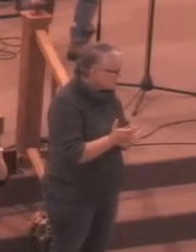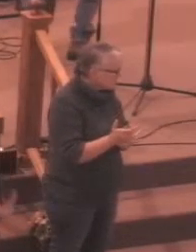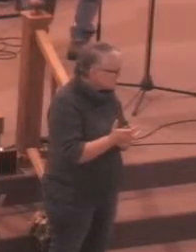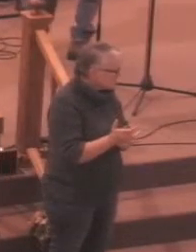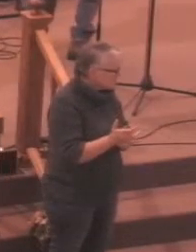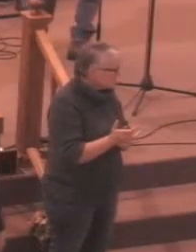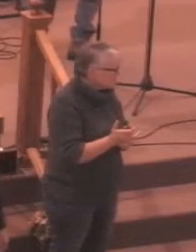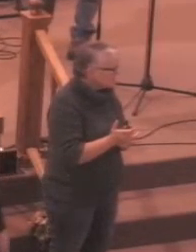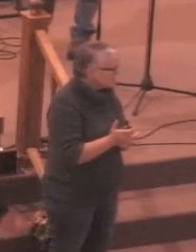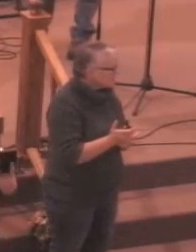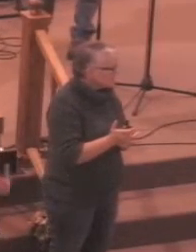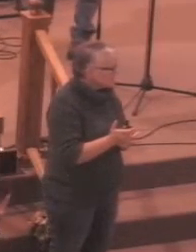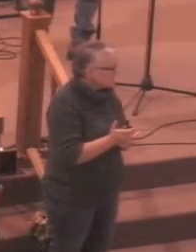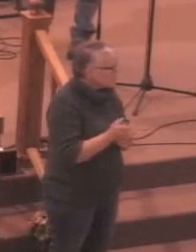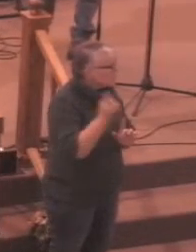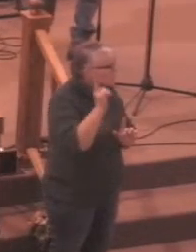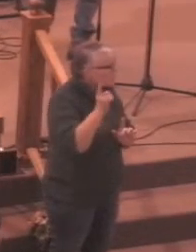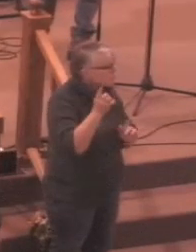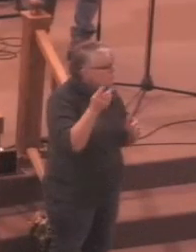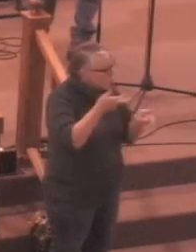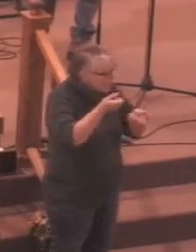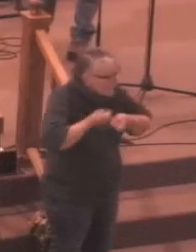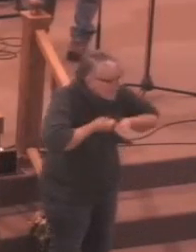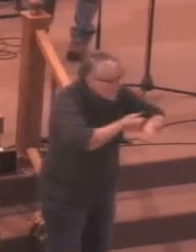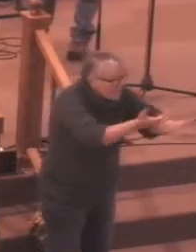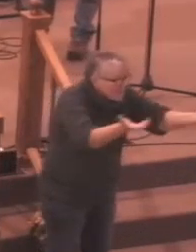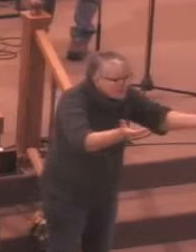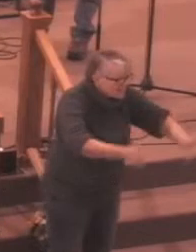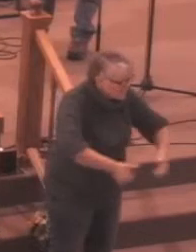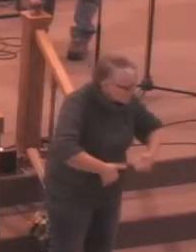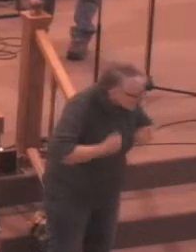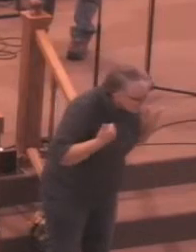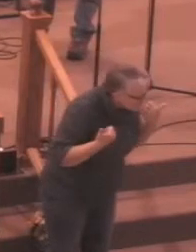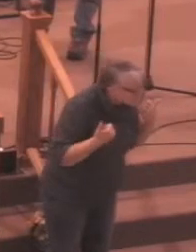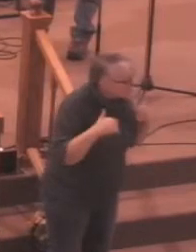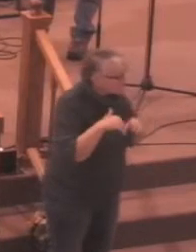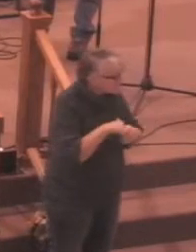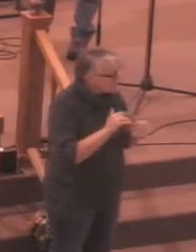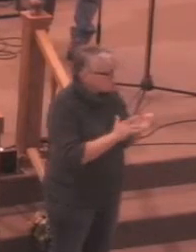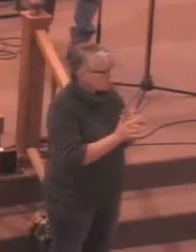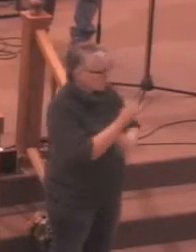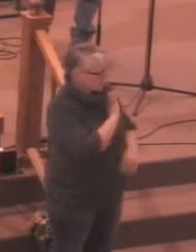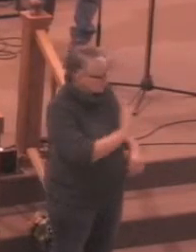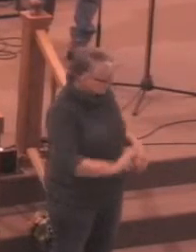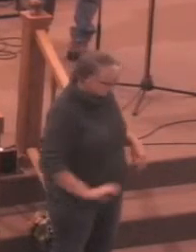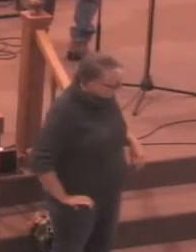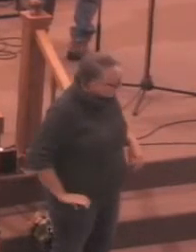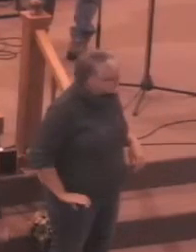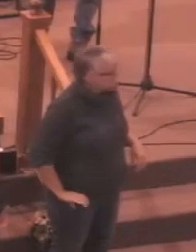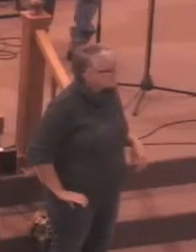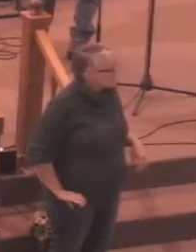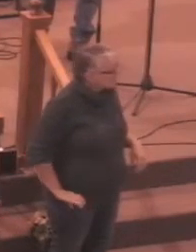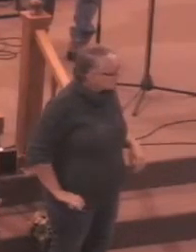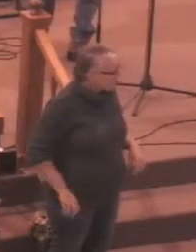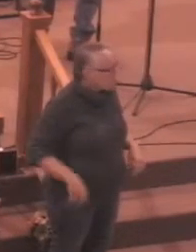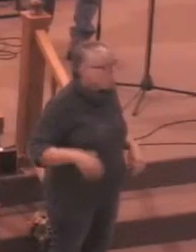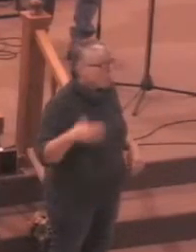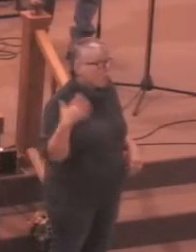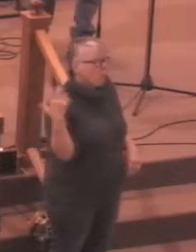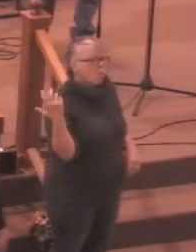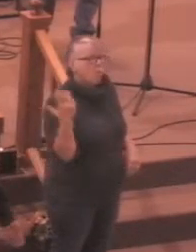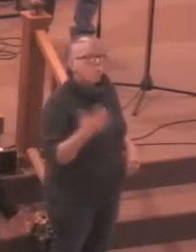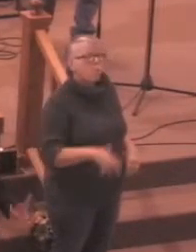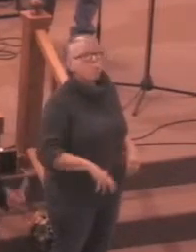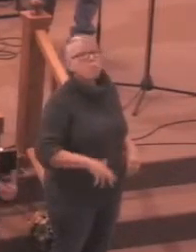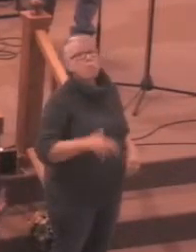You've given us life in Jesus Christ. What an amazing thing,